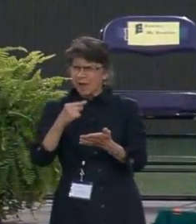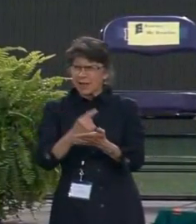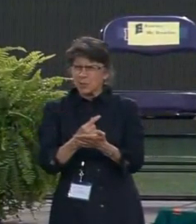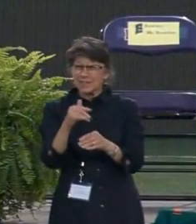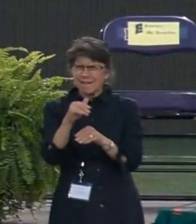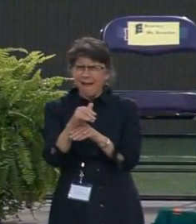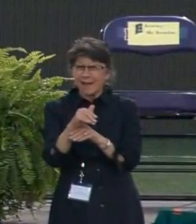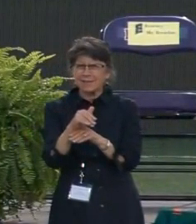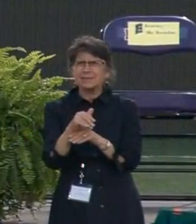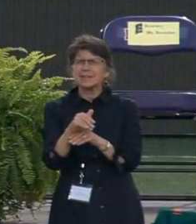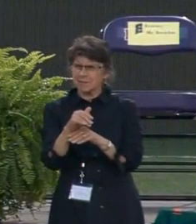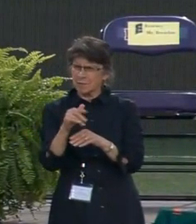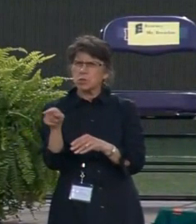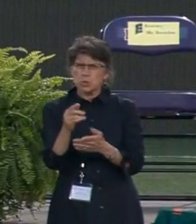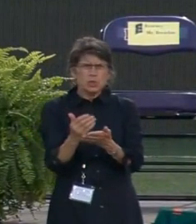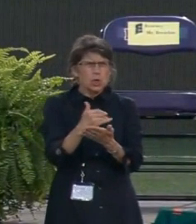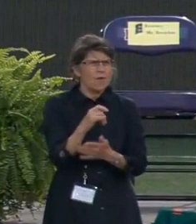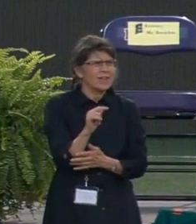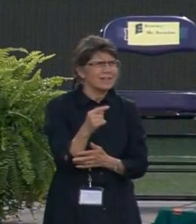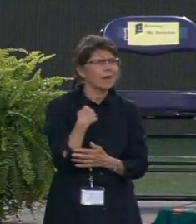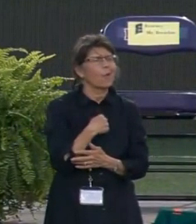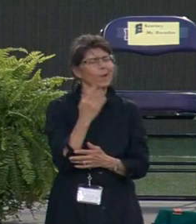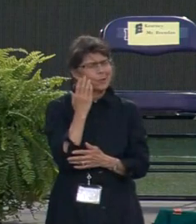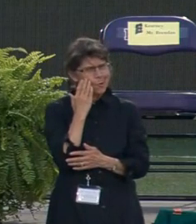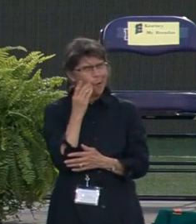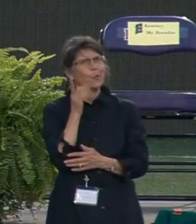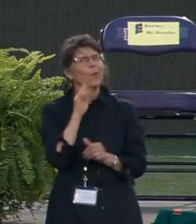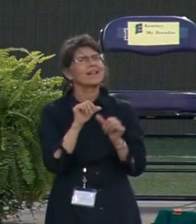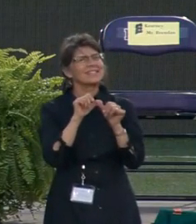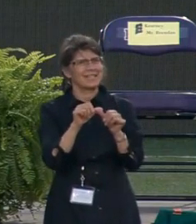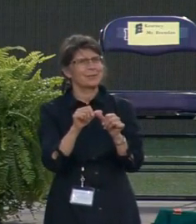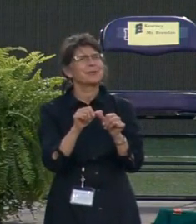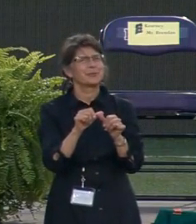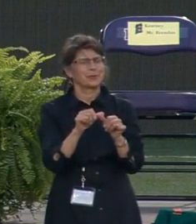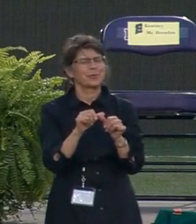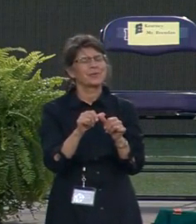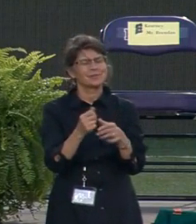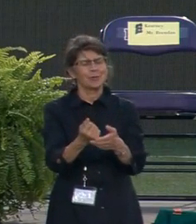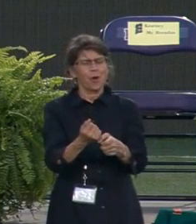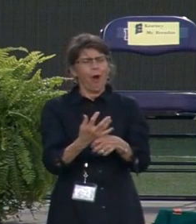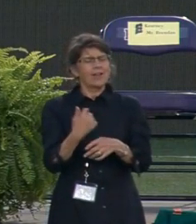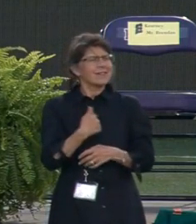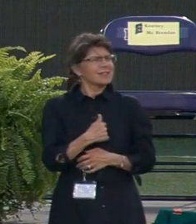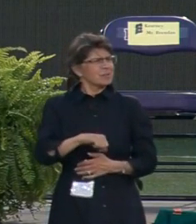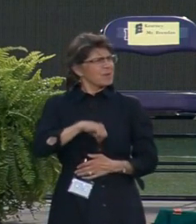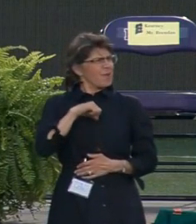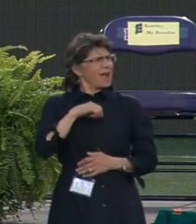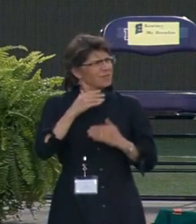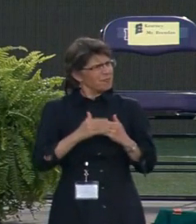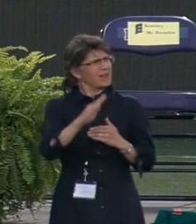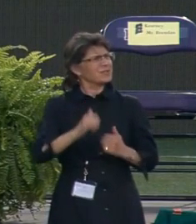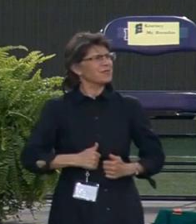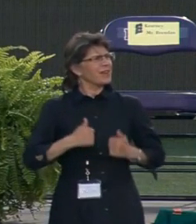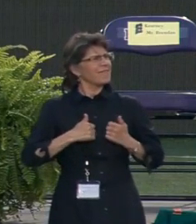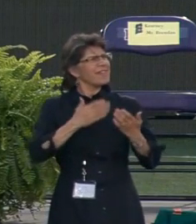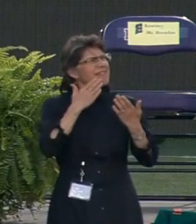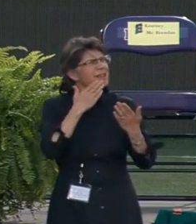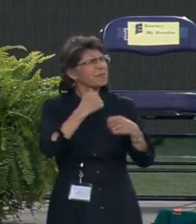it, and we all know that you're going to continue to make us proud in the next chapter. Thank you for making East High School the place that it